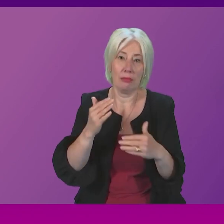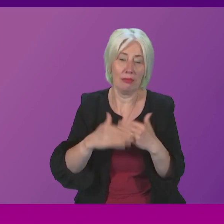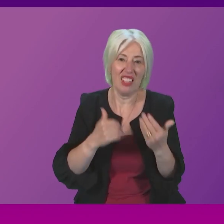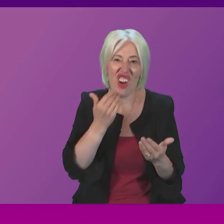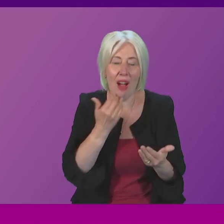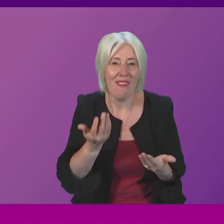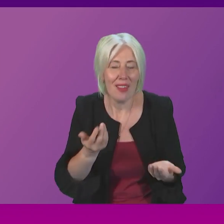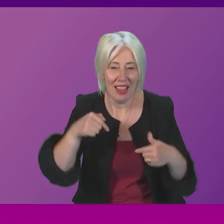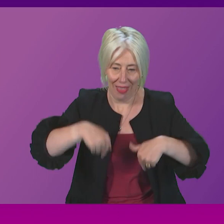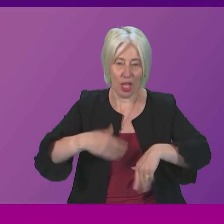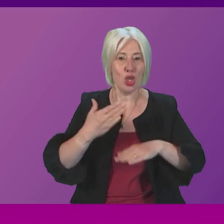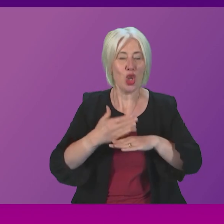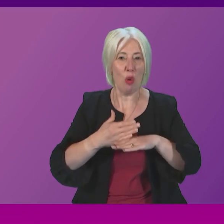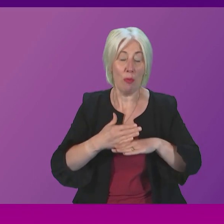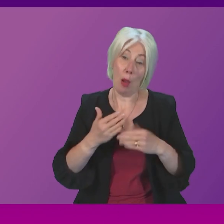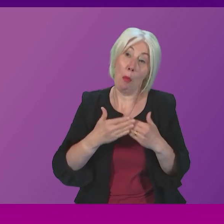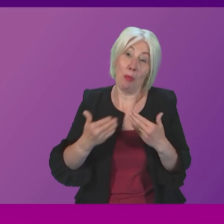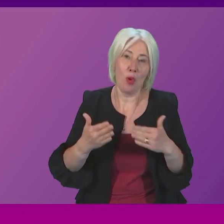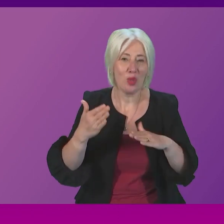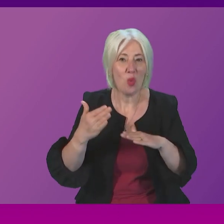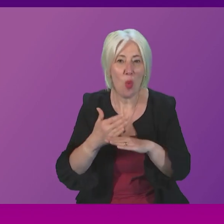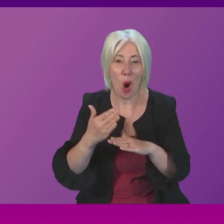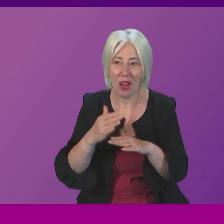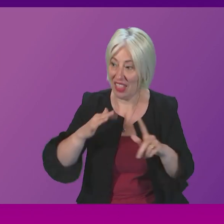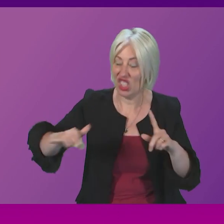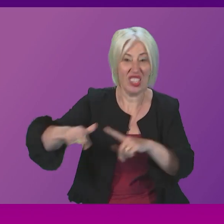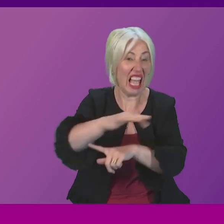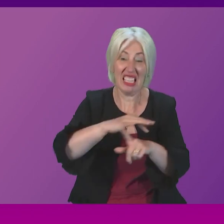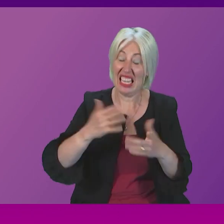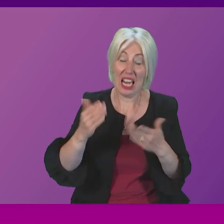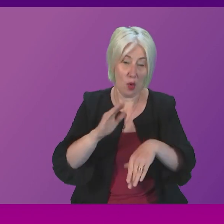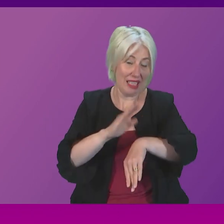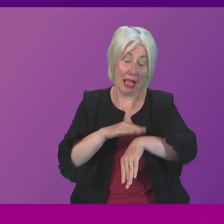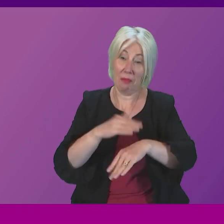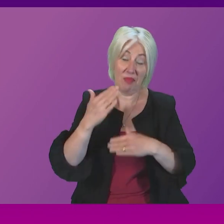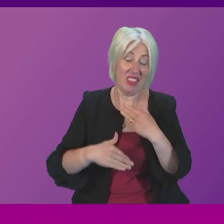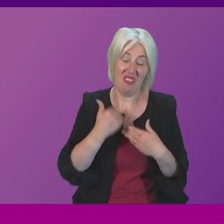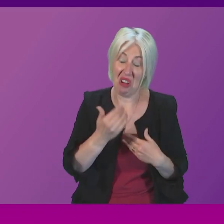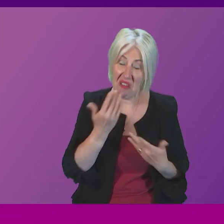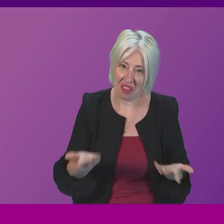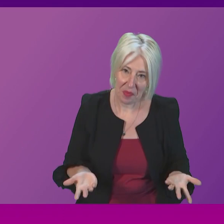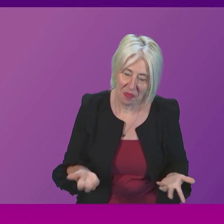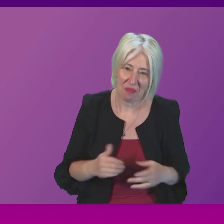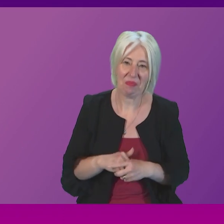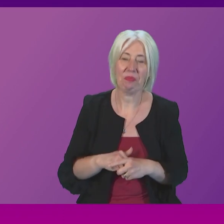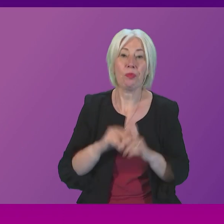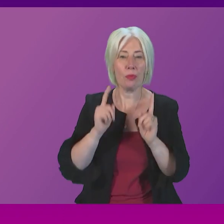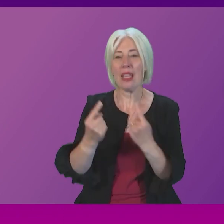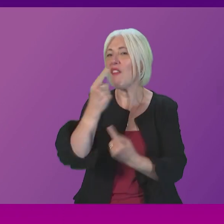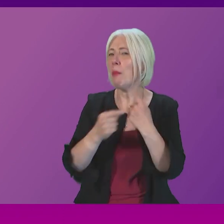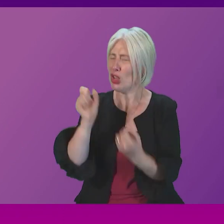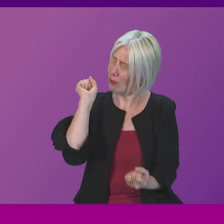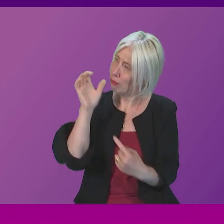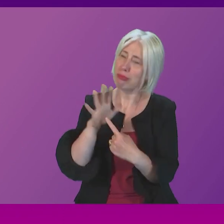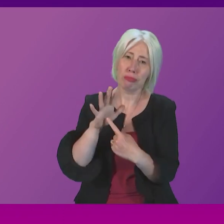job. Actually, in most work, if I'm honest, like I think in society in general, time is in short supply these days. And information is